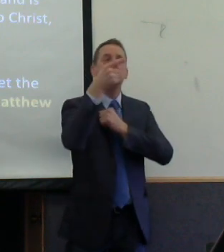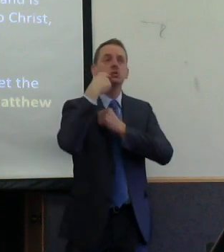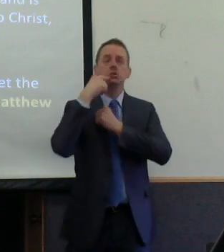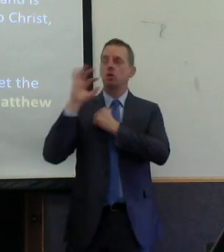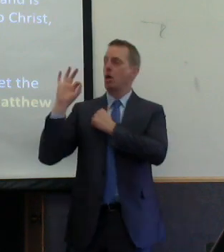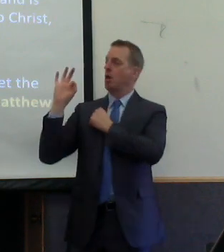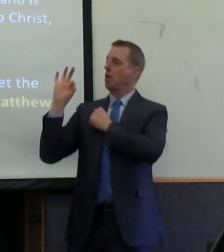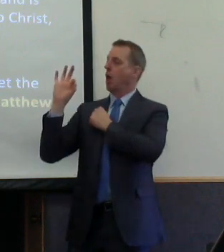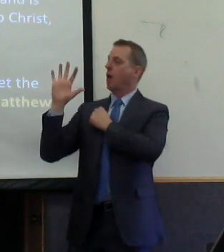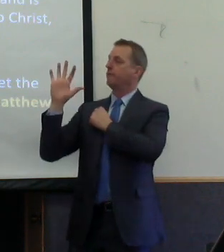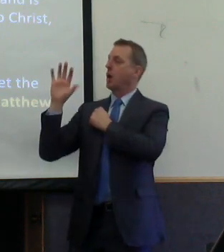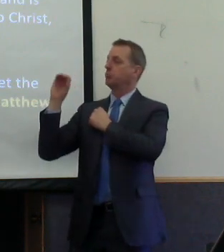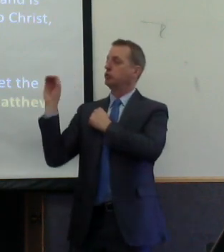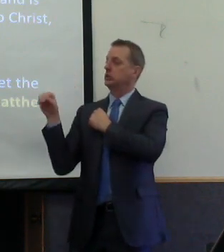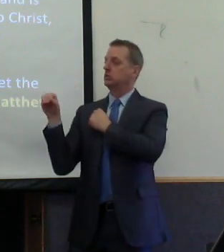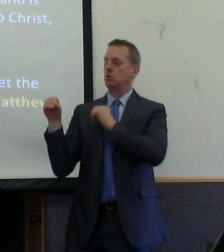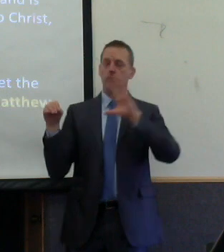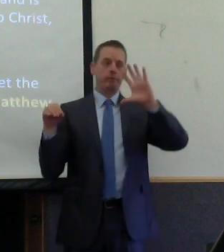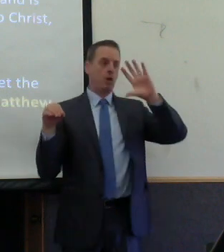found in all of the Bible.